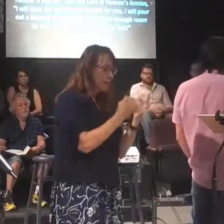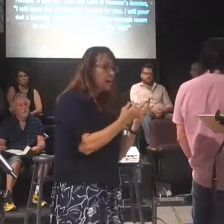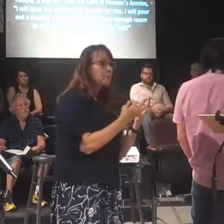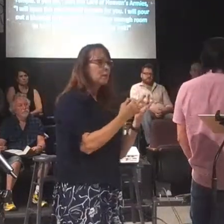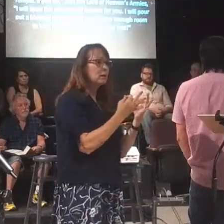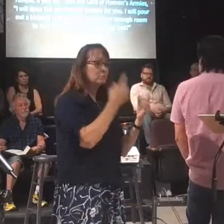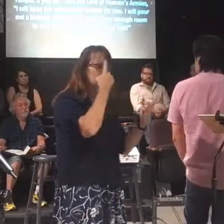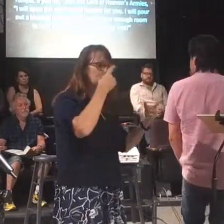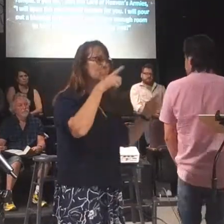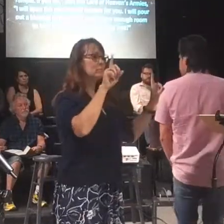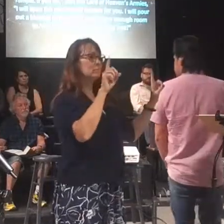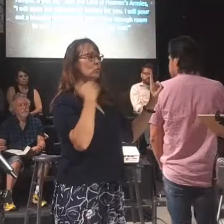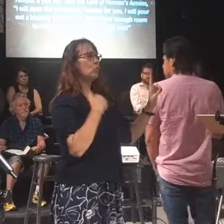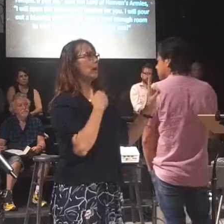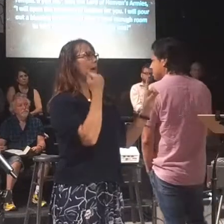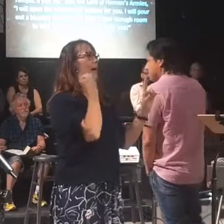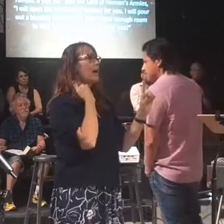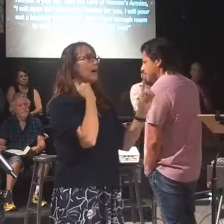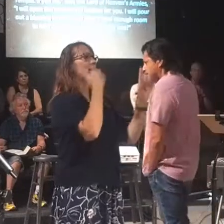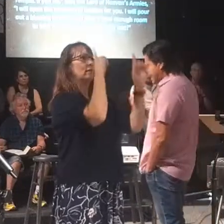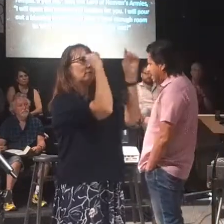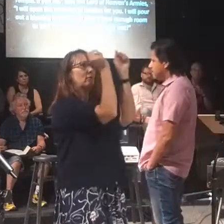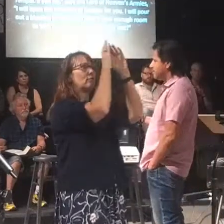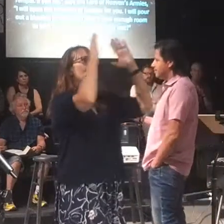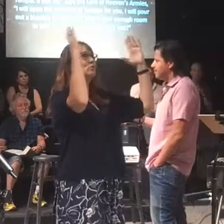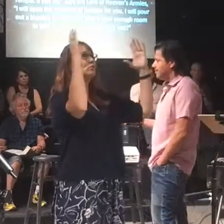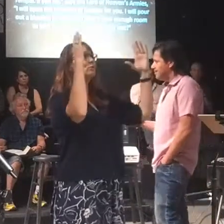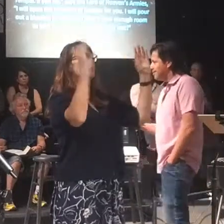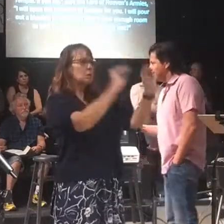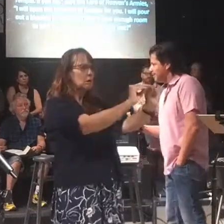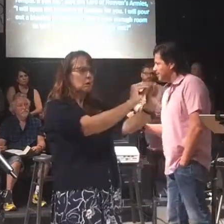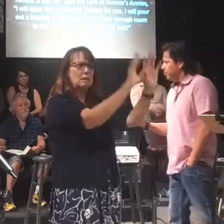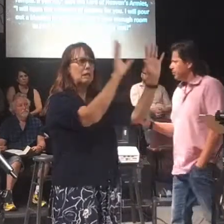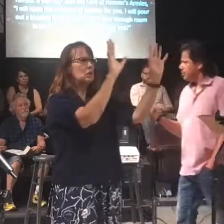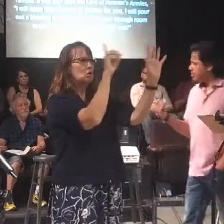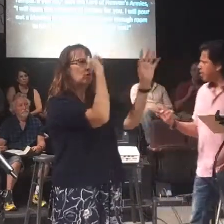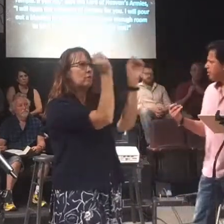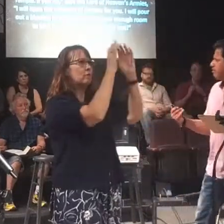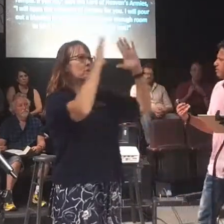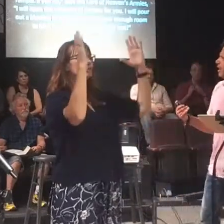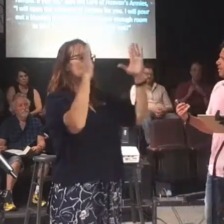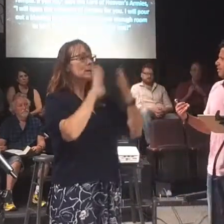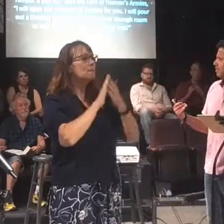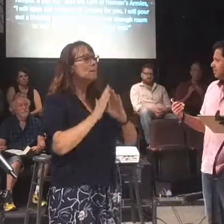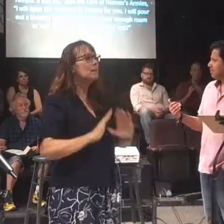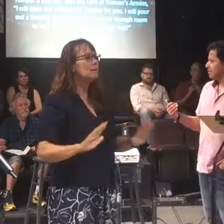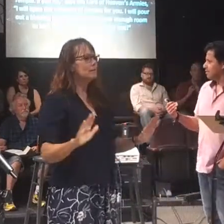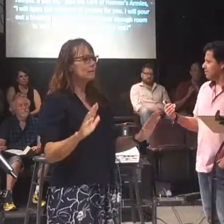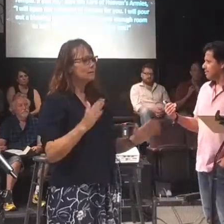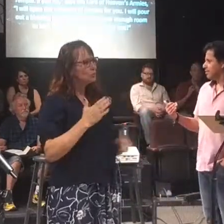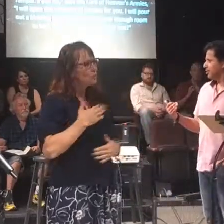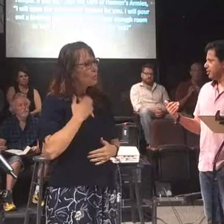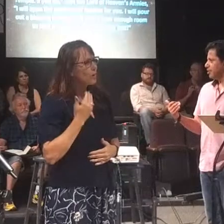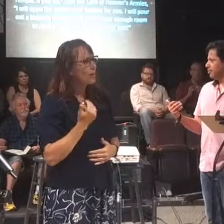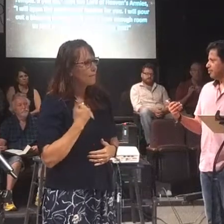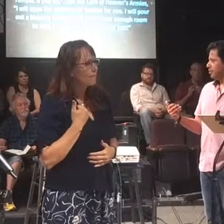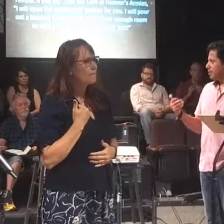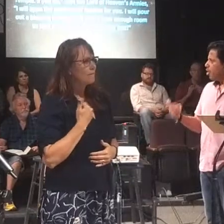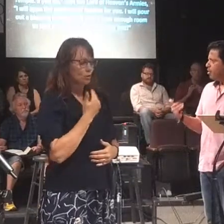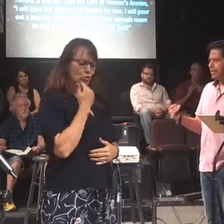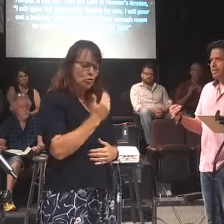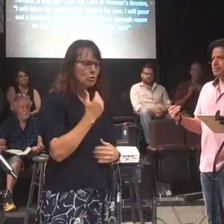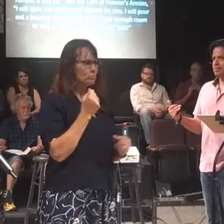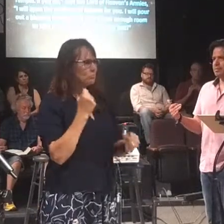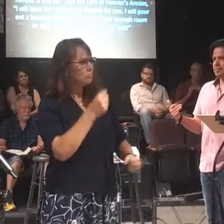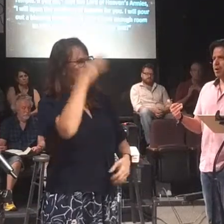with joy, with peace, with the solid faith, you know, with